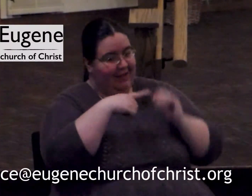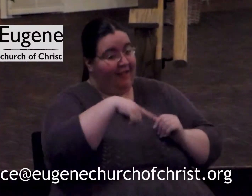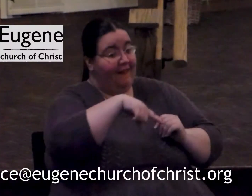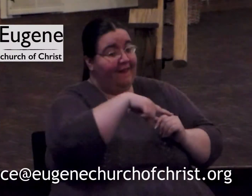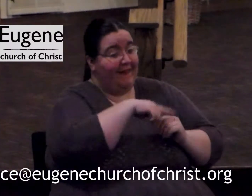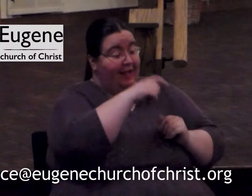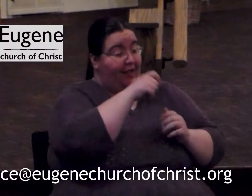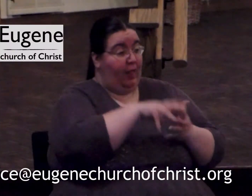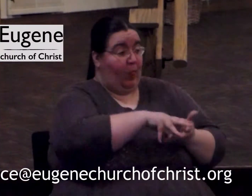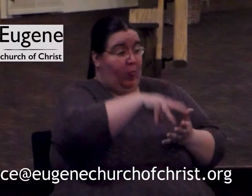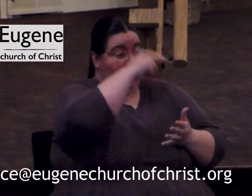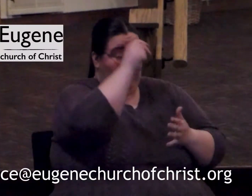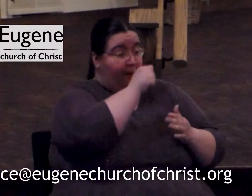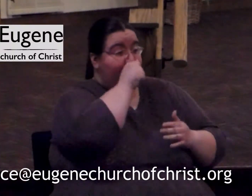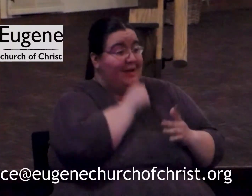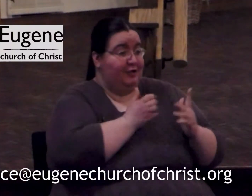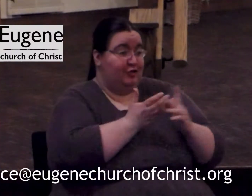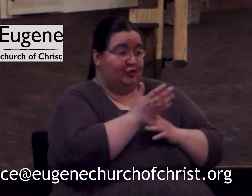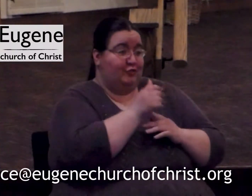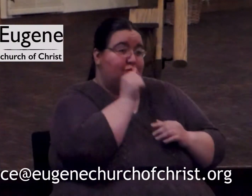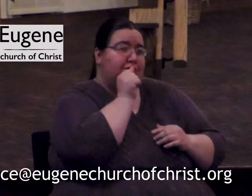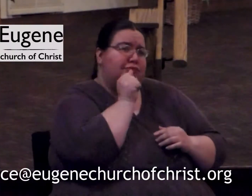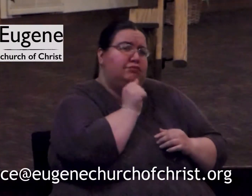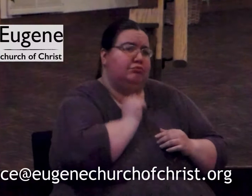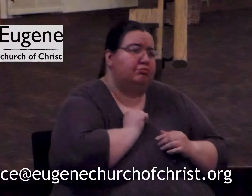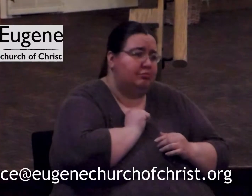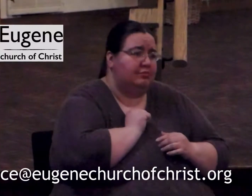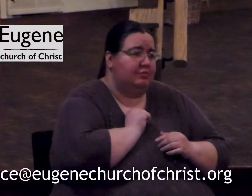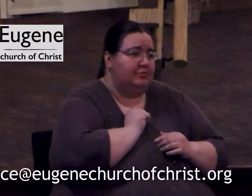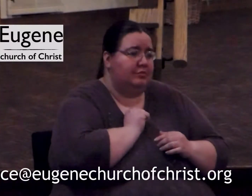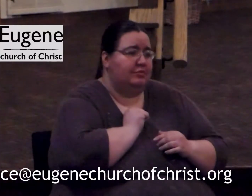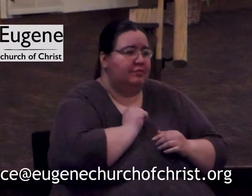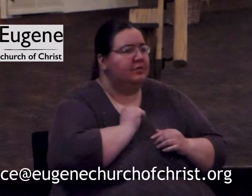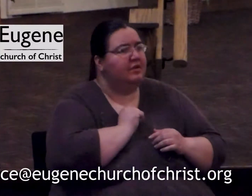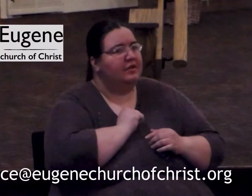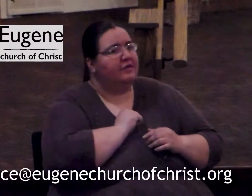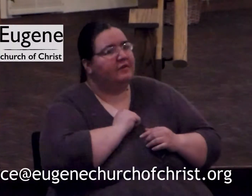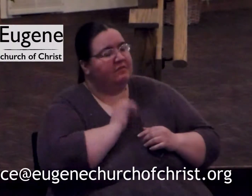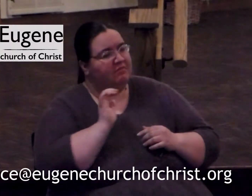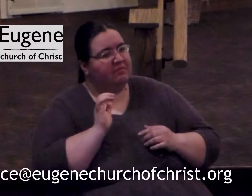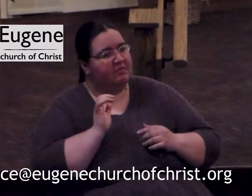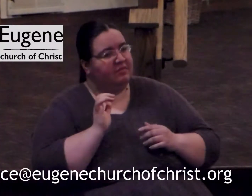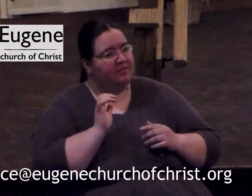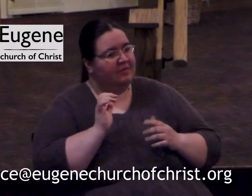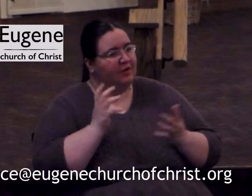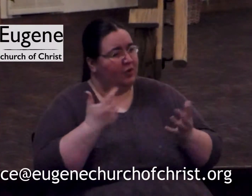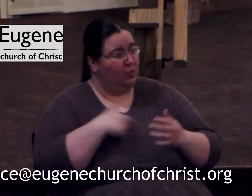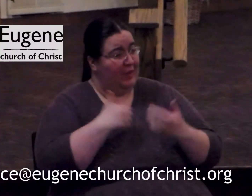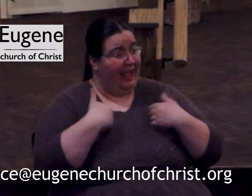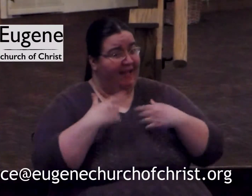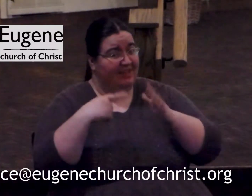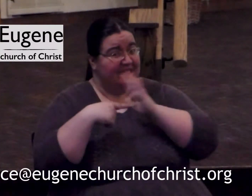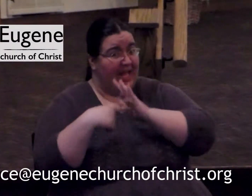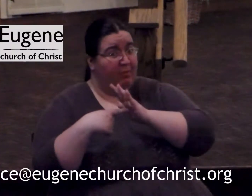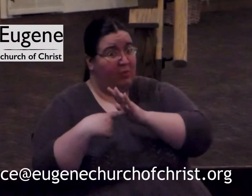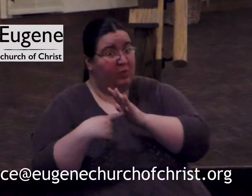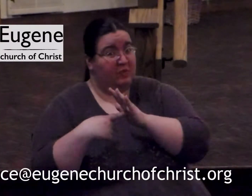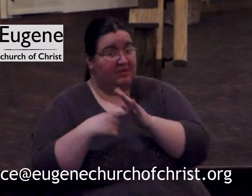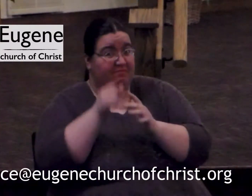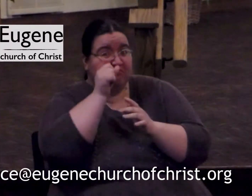of our examples of patience in suffering. And I don't think you probably have to look very far. I think of the different people that last weekend, if you were not